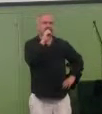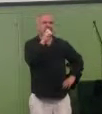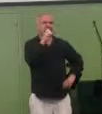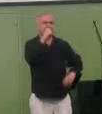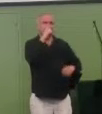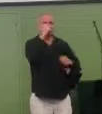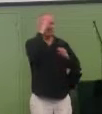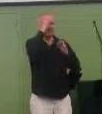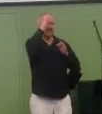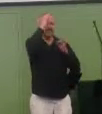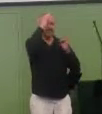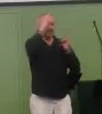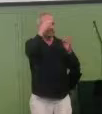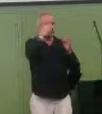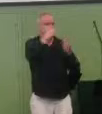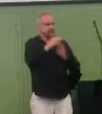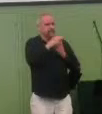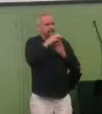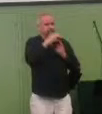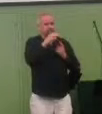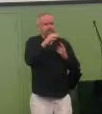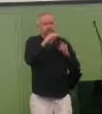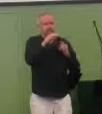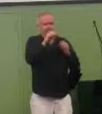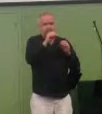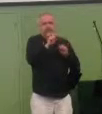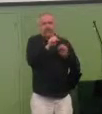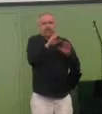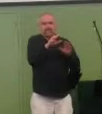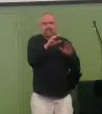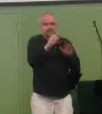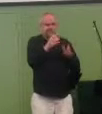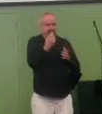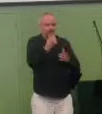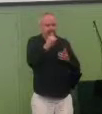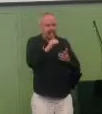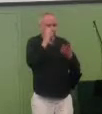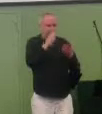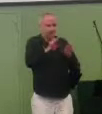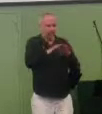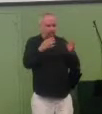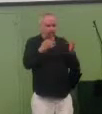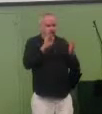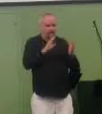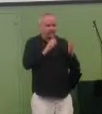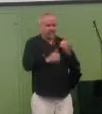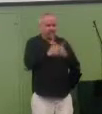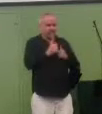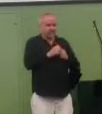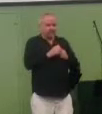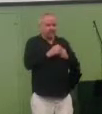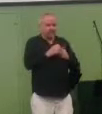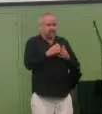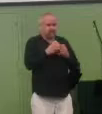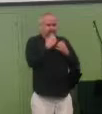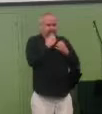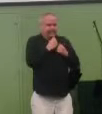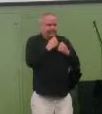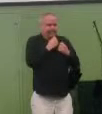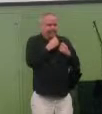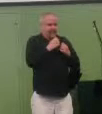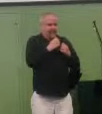potent magic, a skeleton key that would open his most closely held and essential identity, and